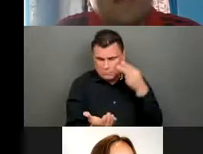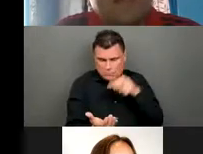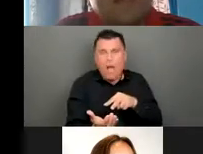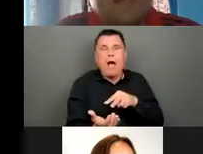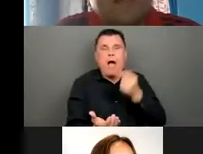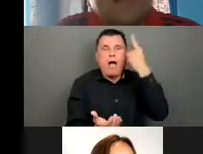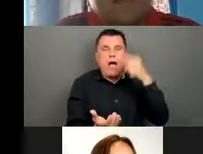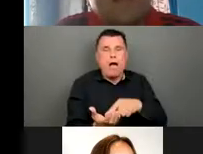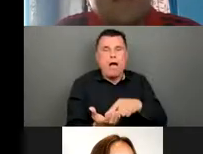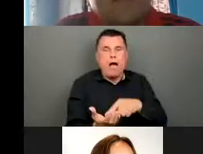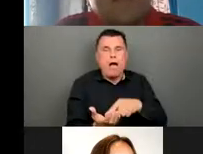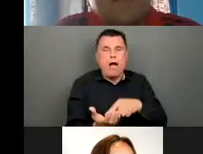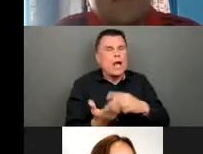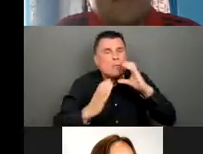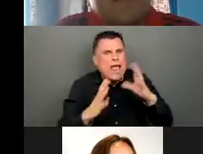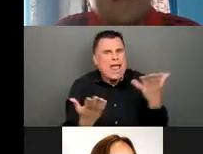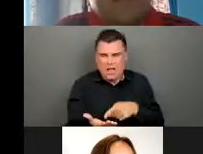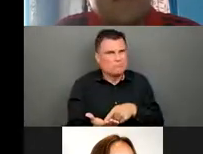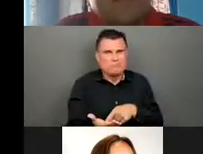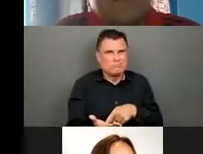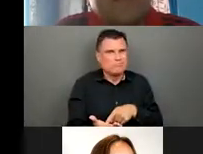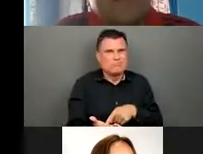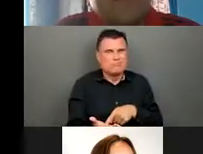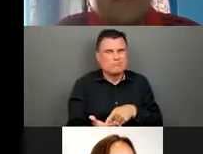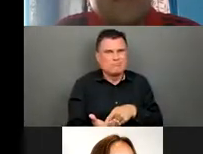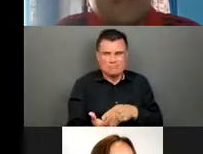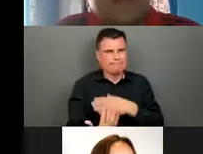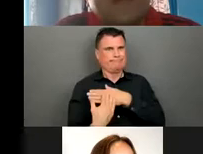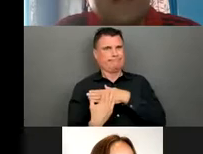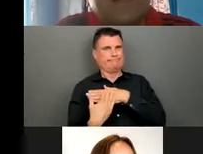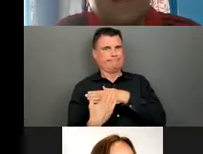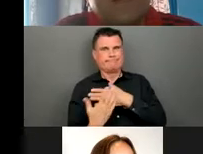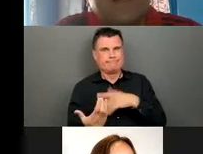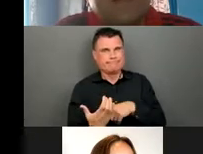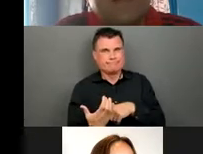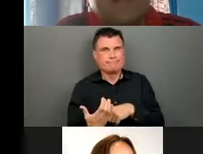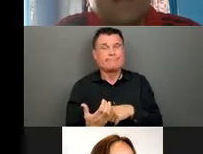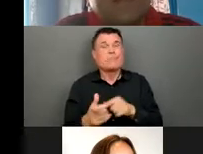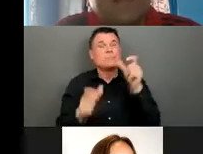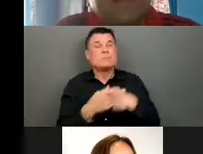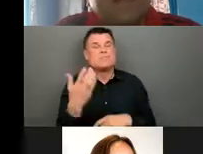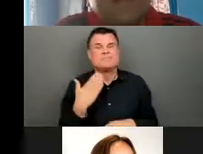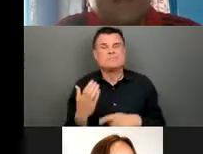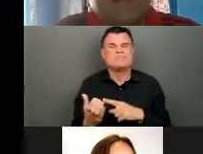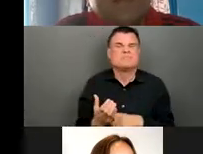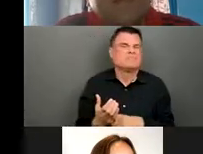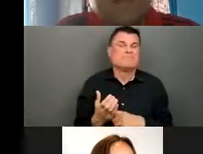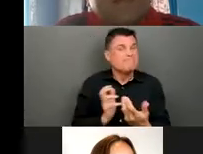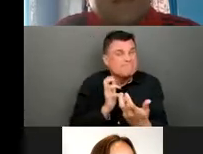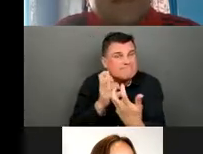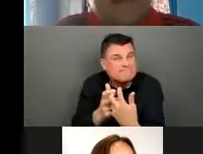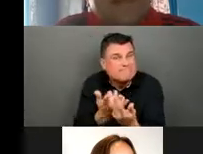a single option would not be relevant for all. DRR portals are hardly used at community